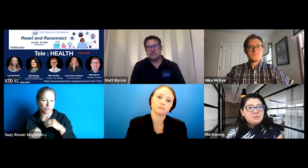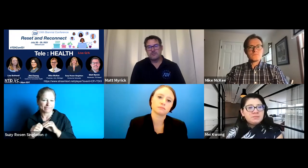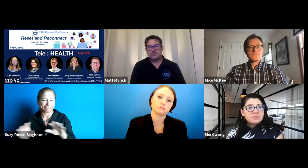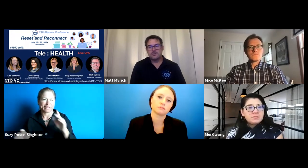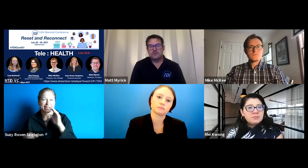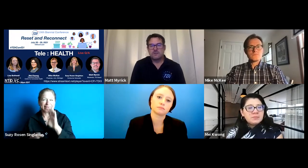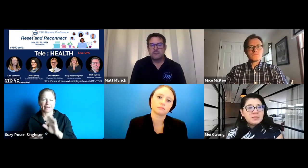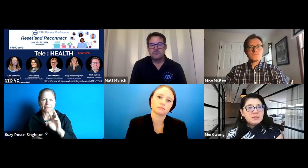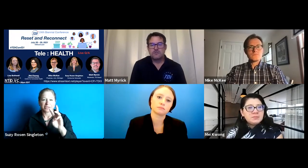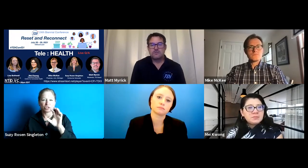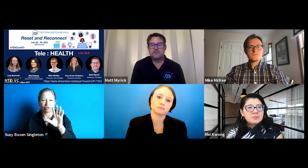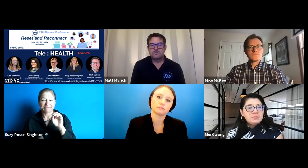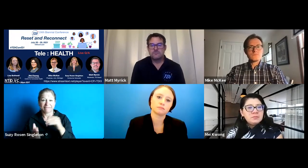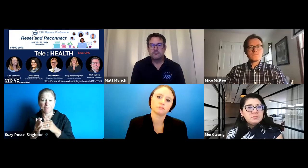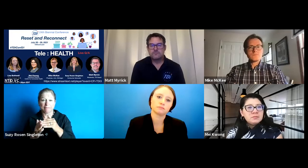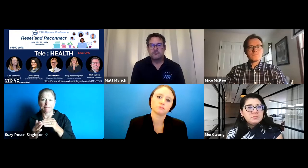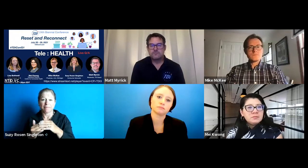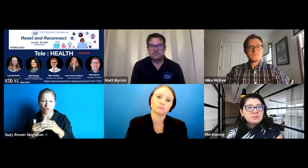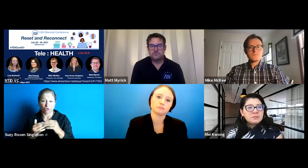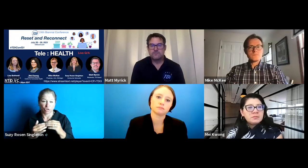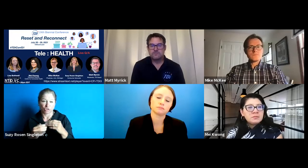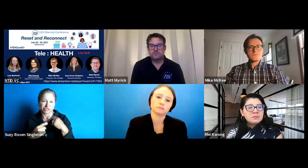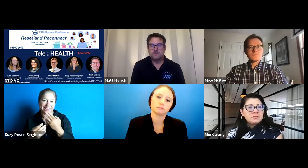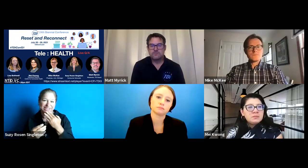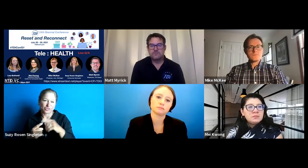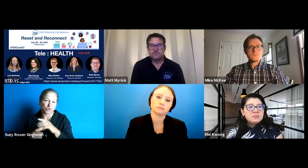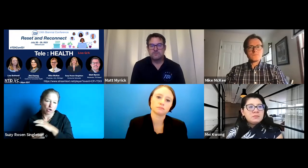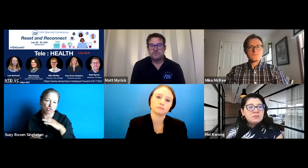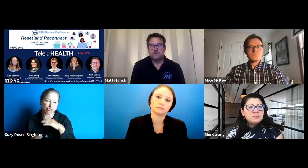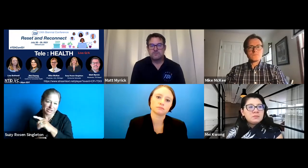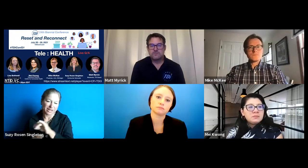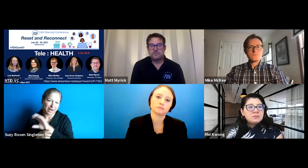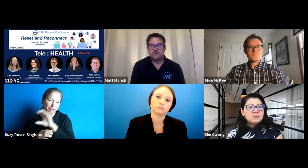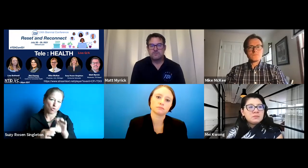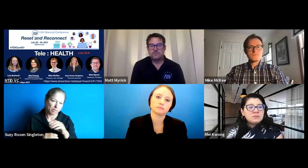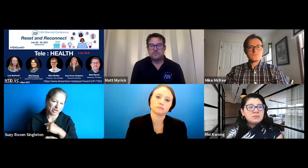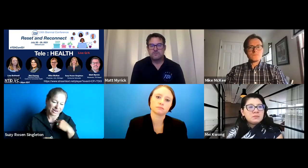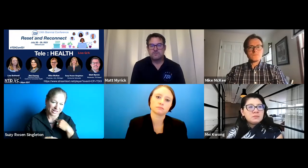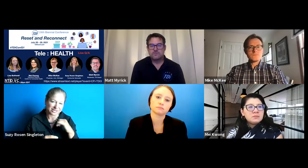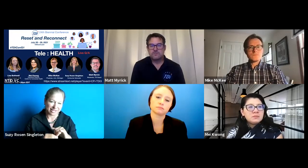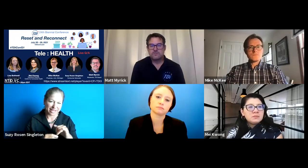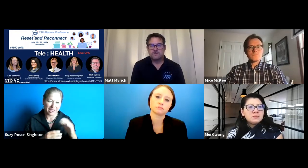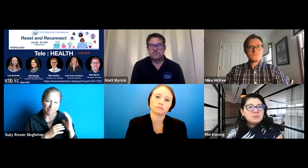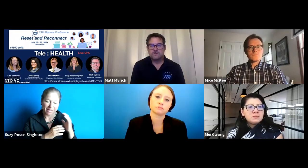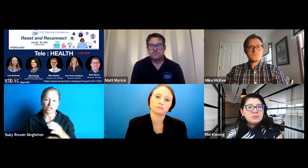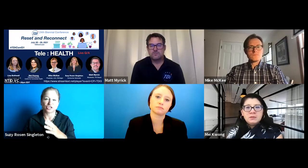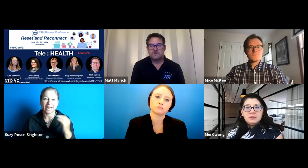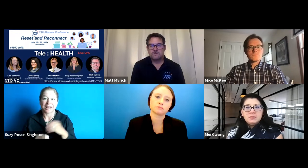and equipment and so forth. So we've distributed, I think it's about $650 million thanks to